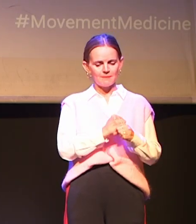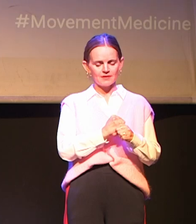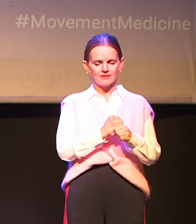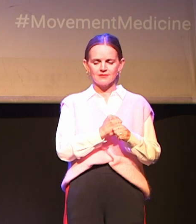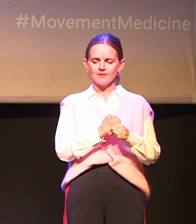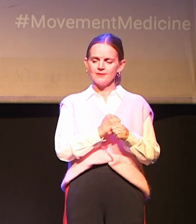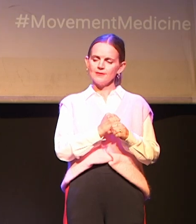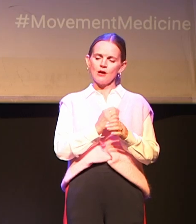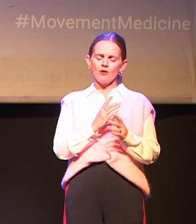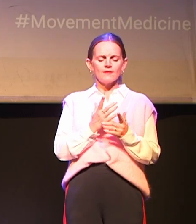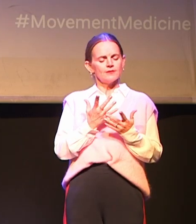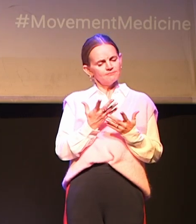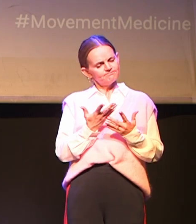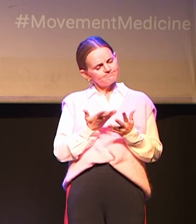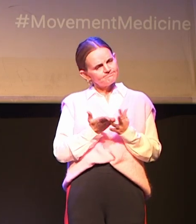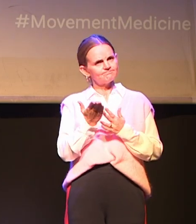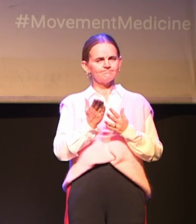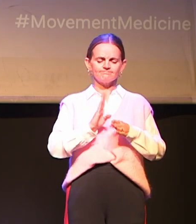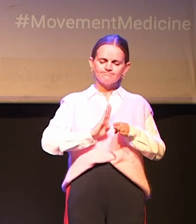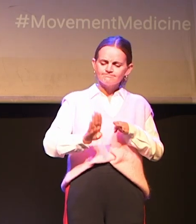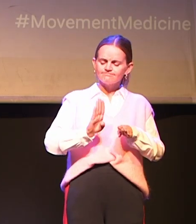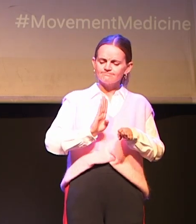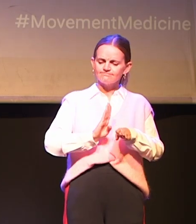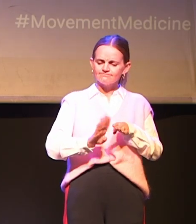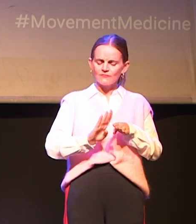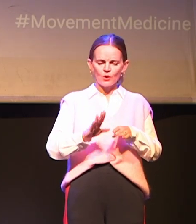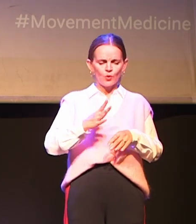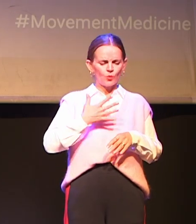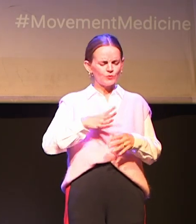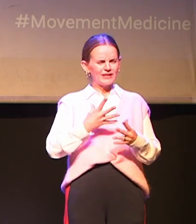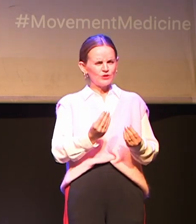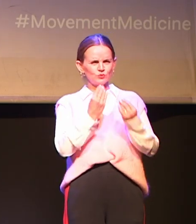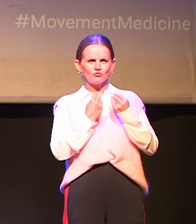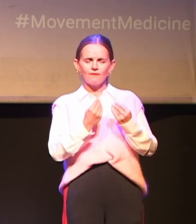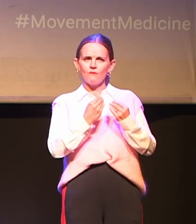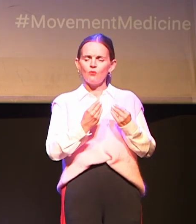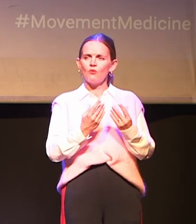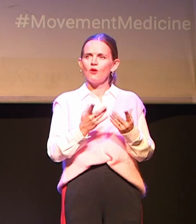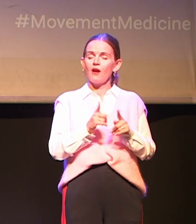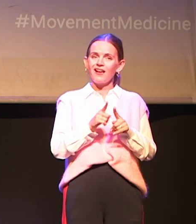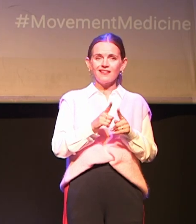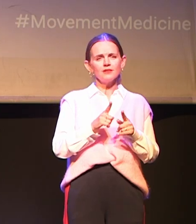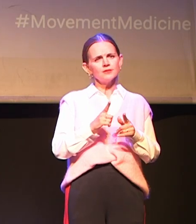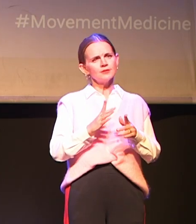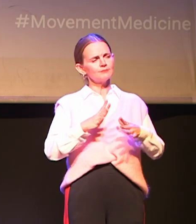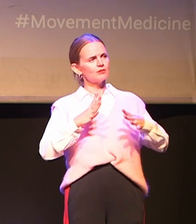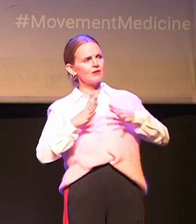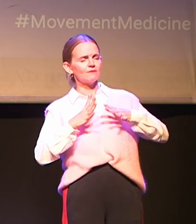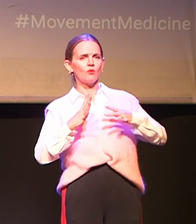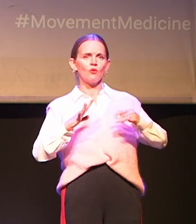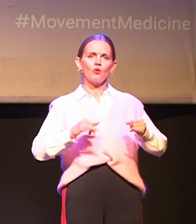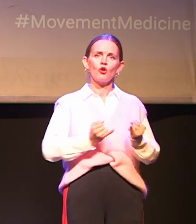rehearsal, particularly around and practice around the things that we need to be training for, like conflict.